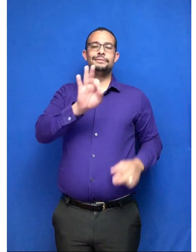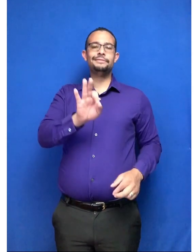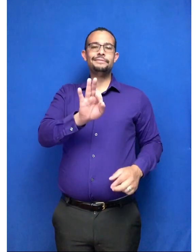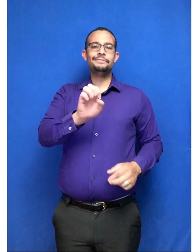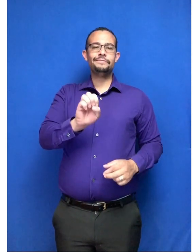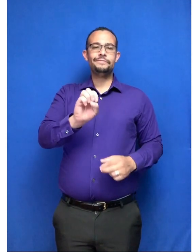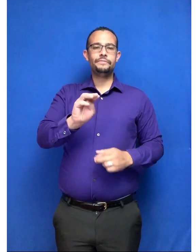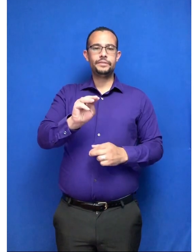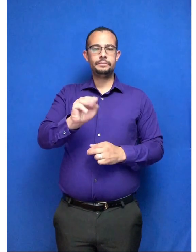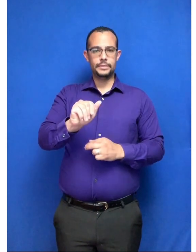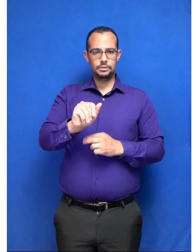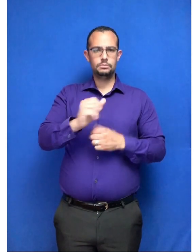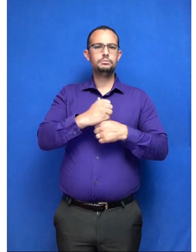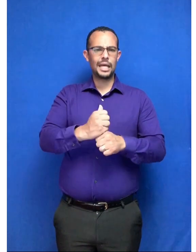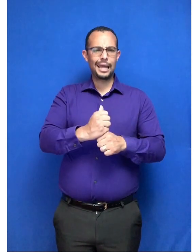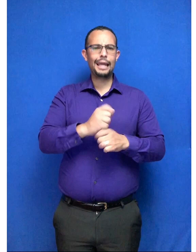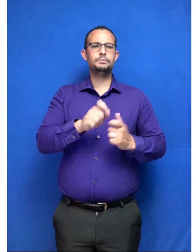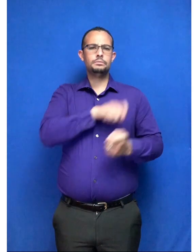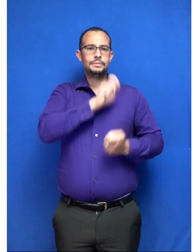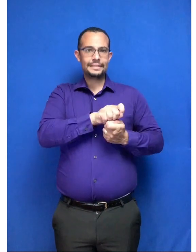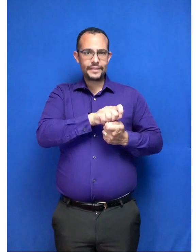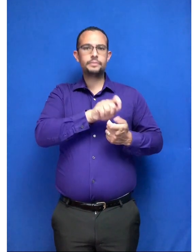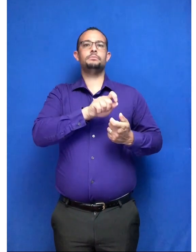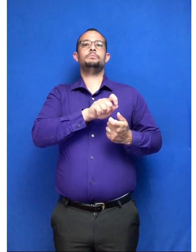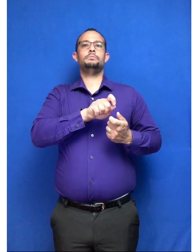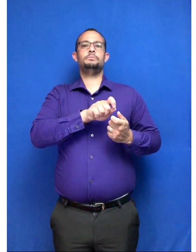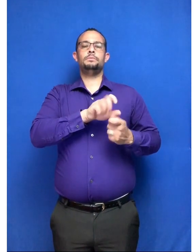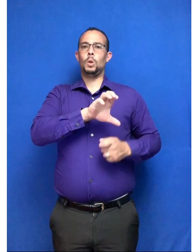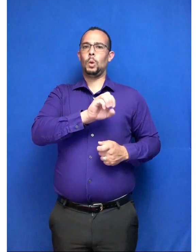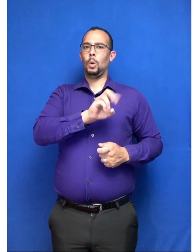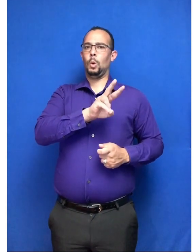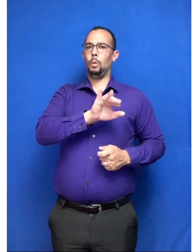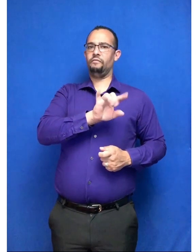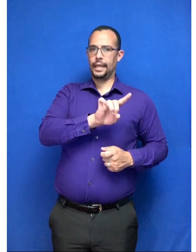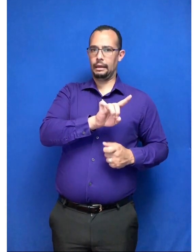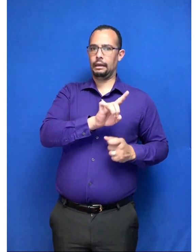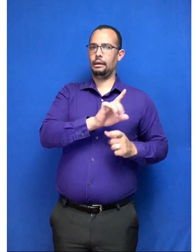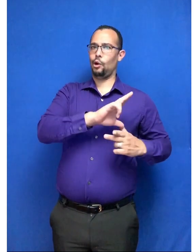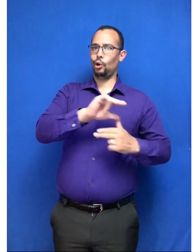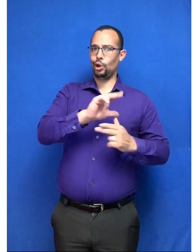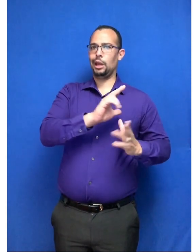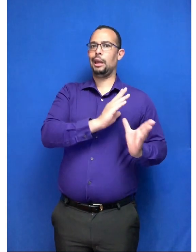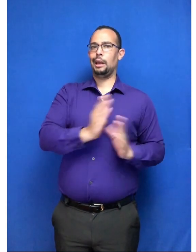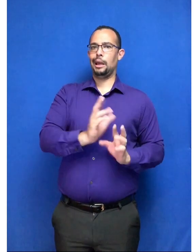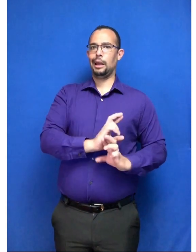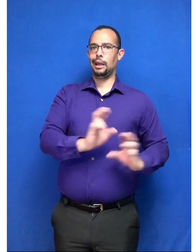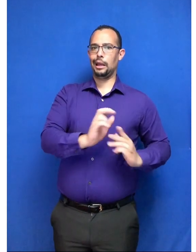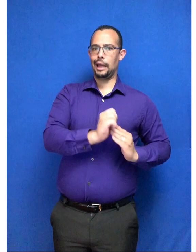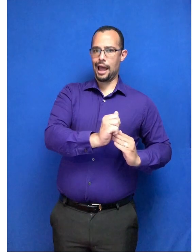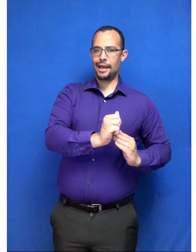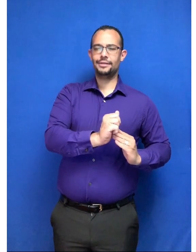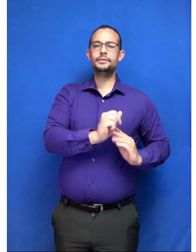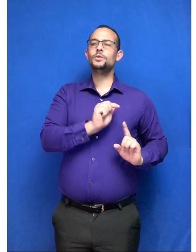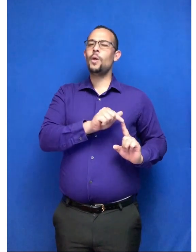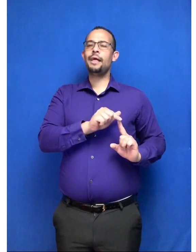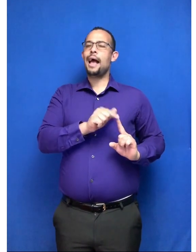FEMA on the COVID-19 pandemic operational guide for this hurricane season.